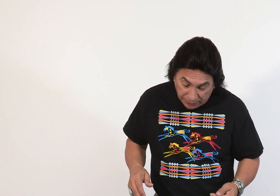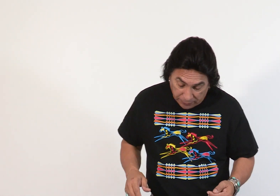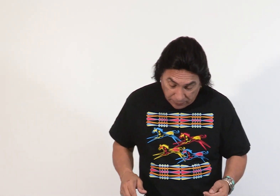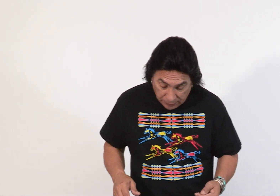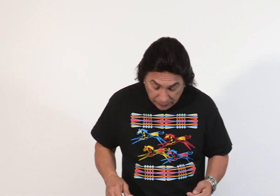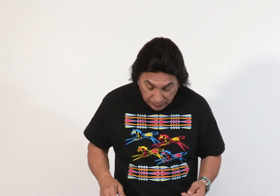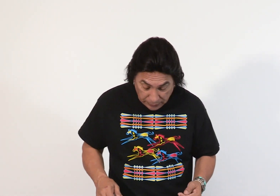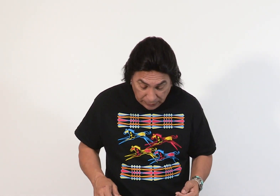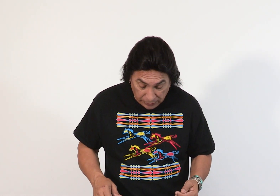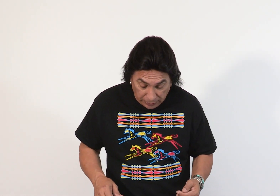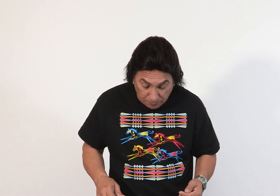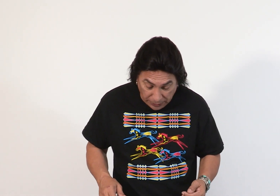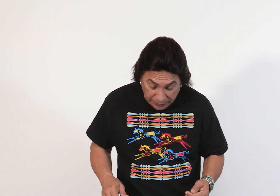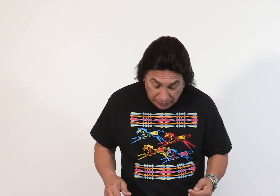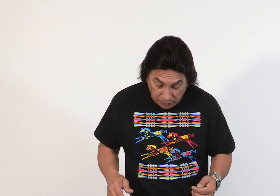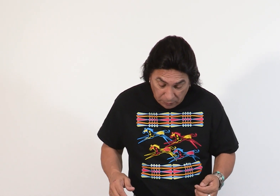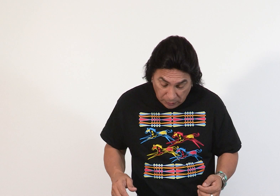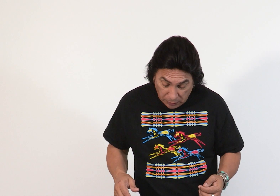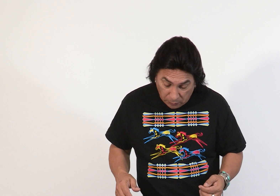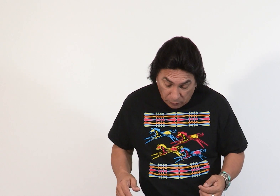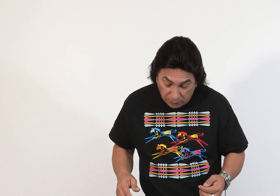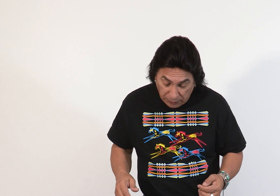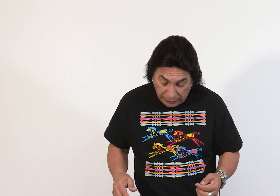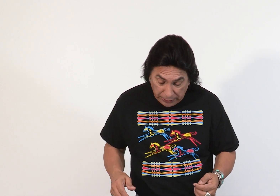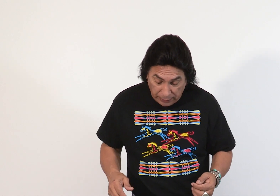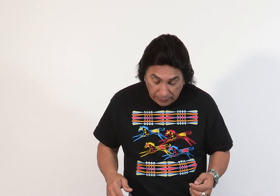Abandon. Abandon would be,